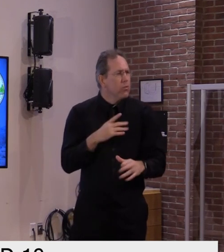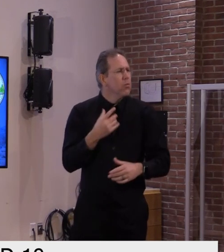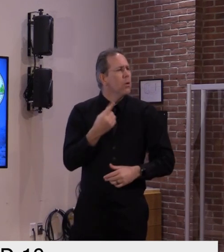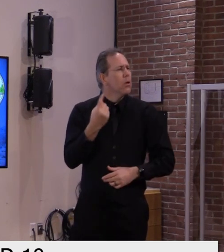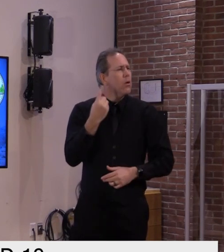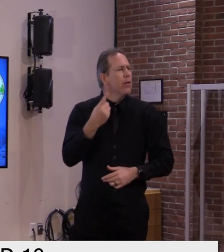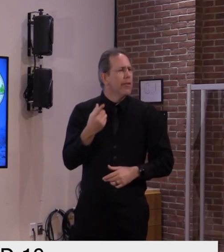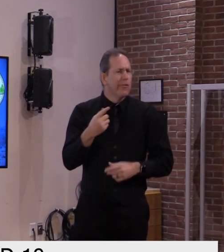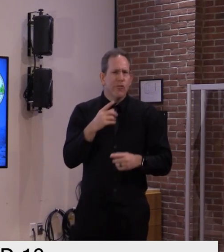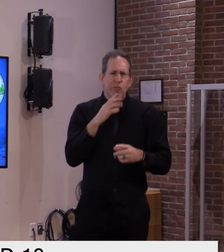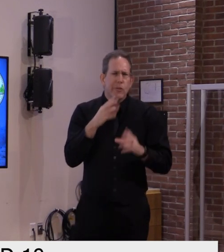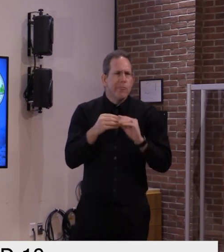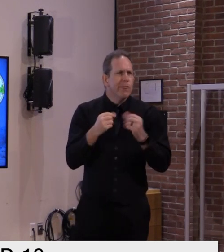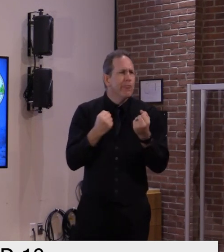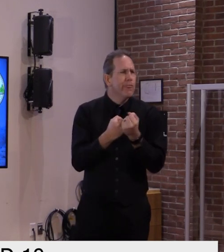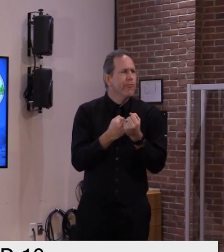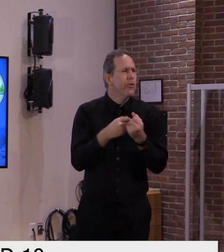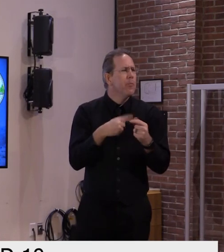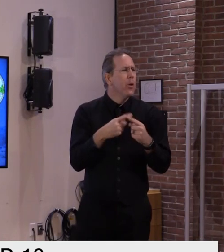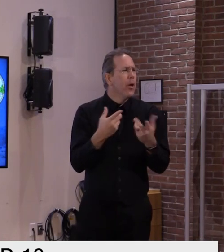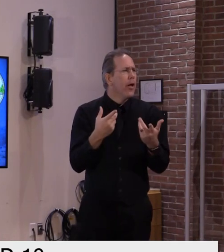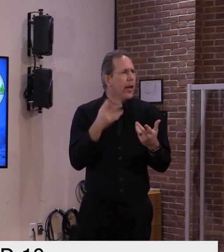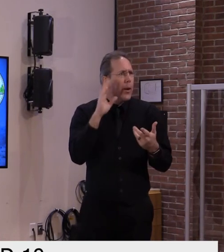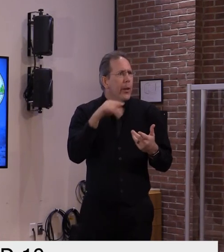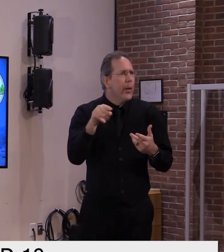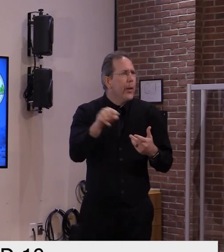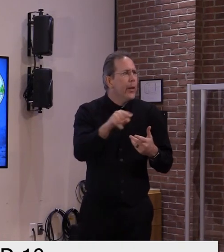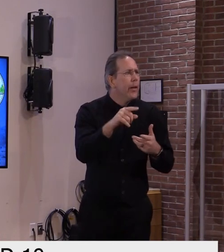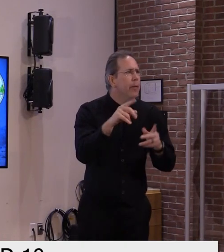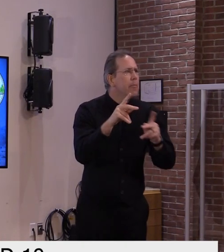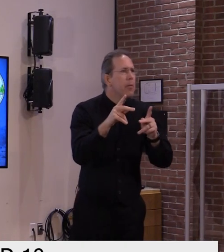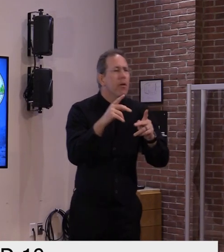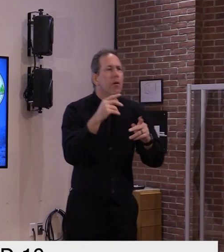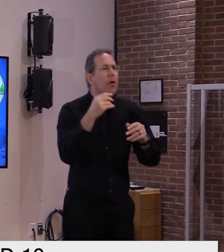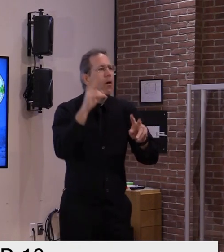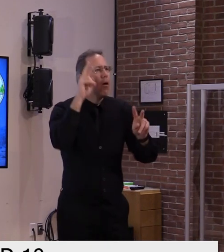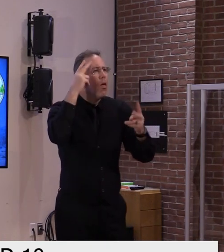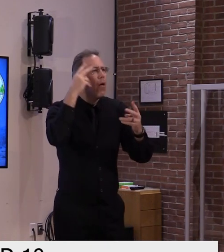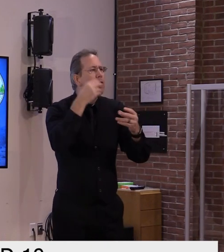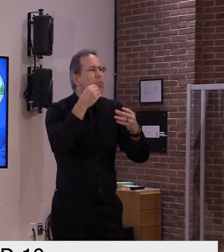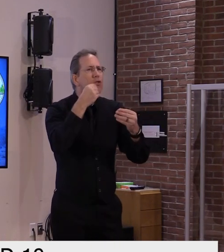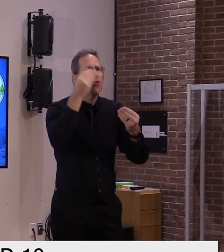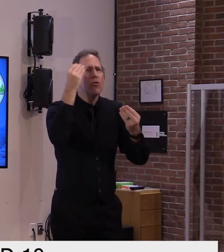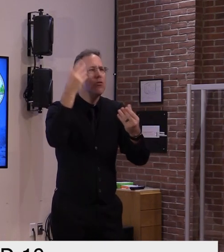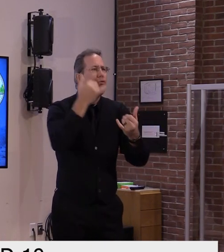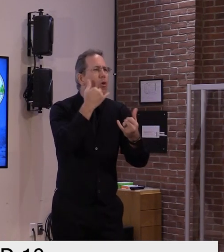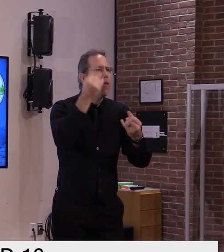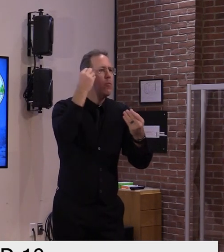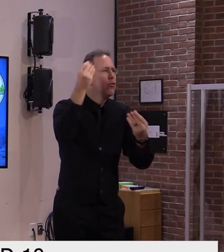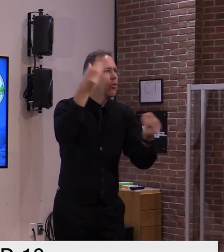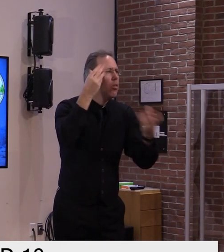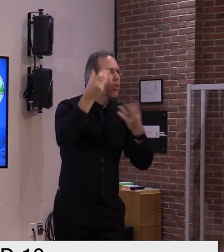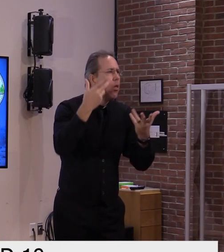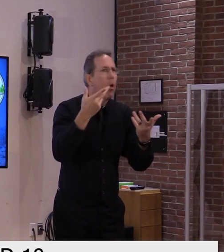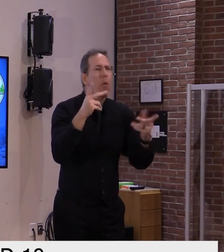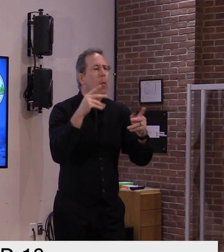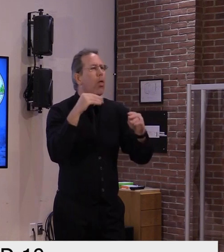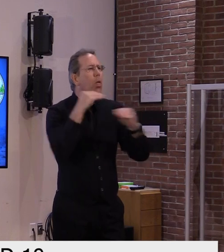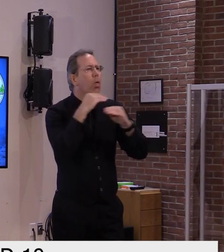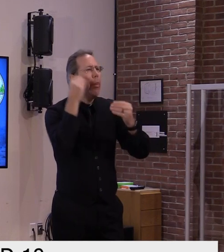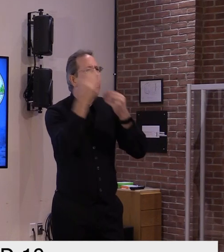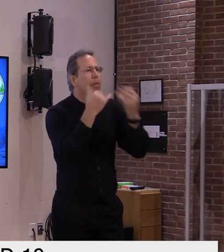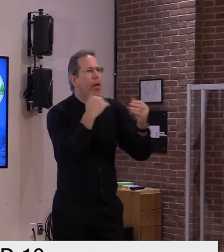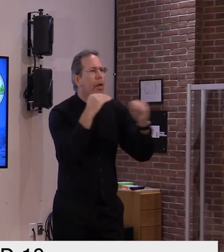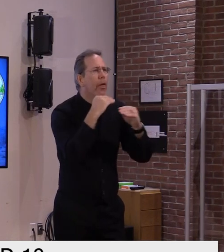and sort of the disinformation and sort of the message that these people are gathering to talk about, which is that the election was